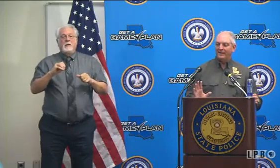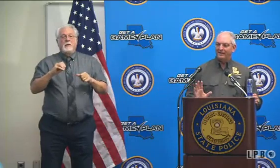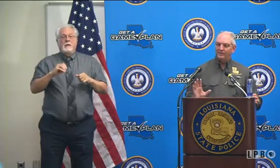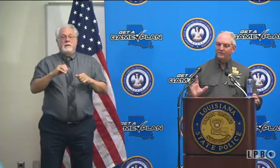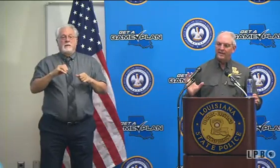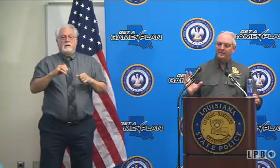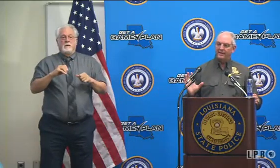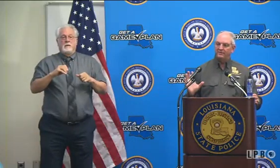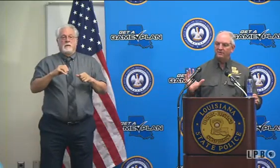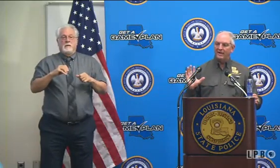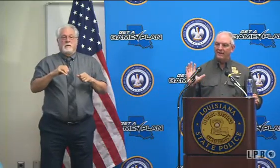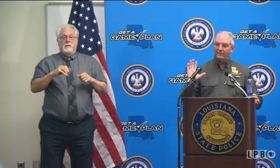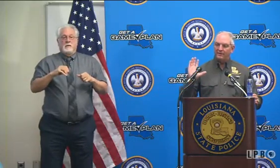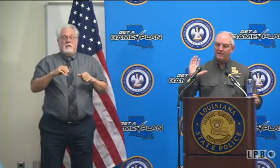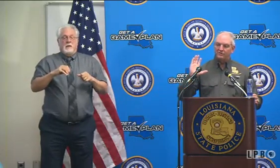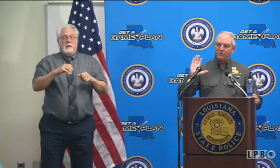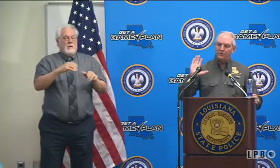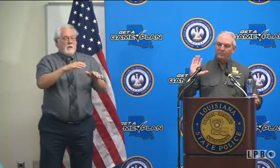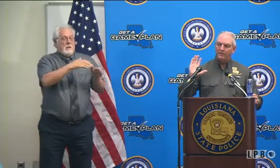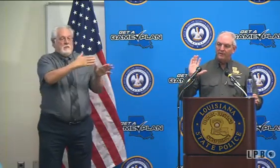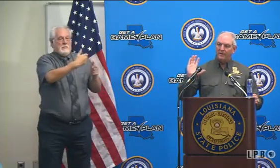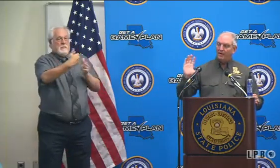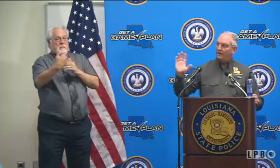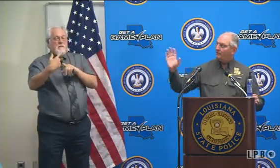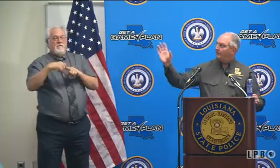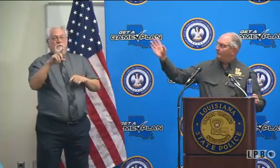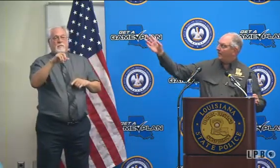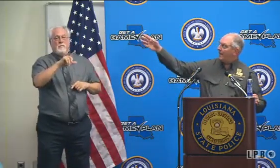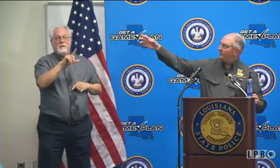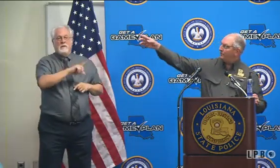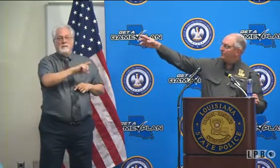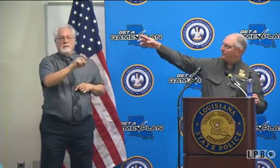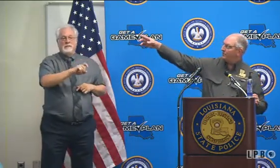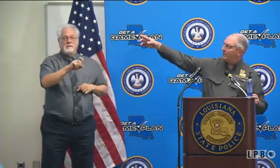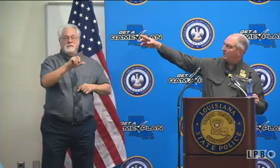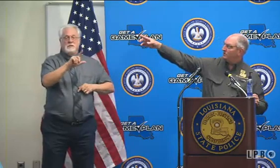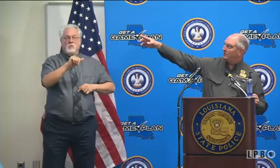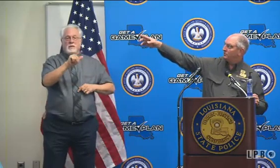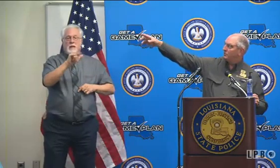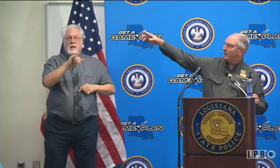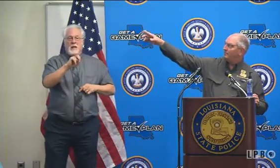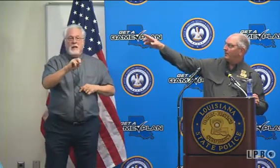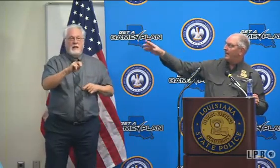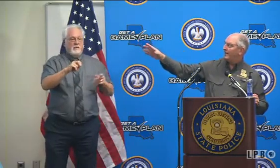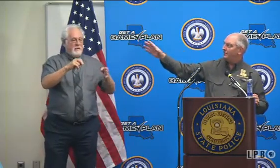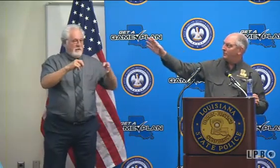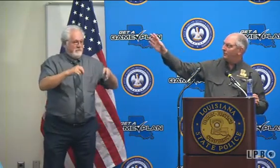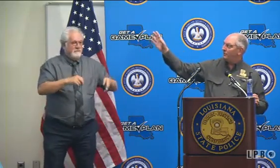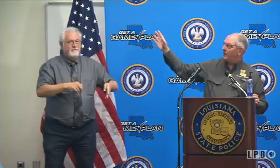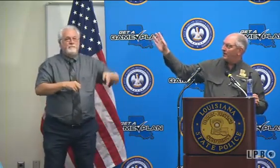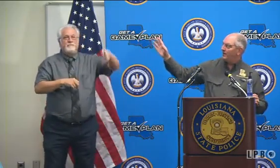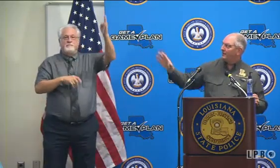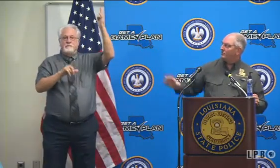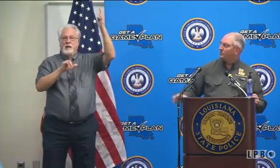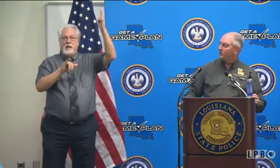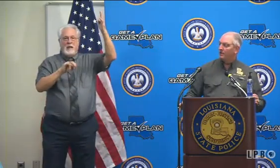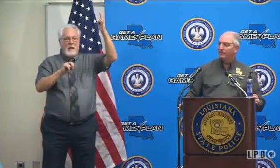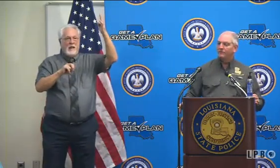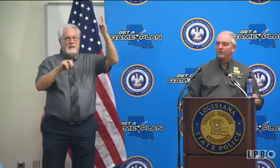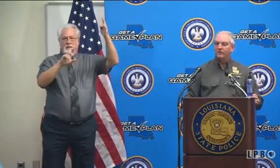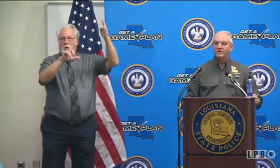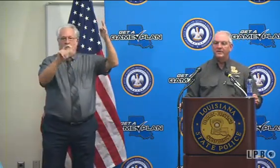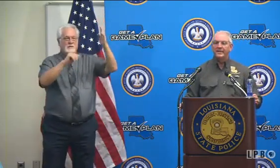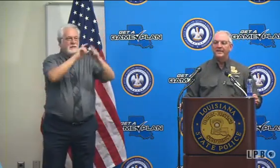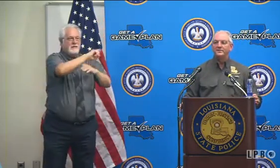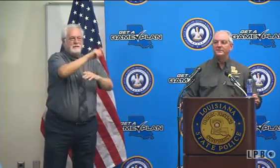that Louisiana-Texas line, because that storm path, as you can see, goes straight up the line. And so if you get just a little